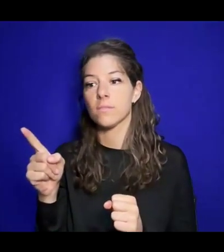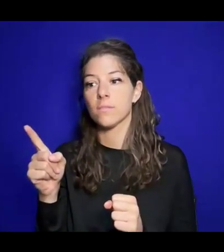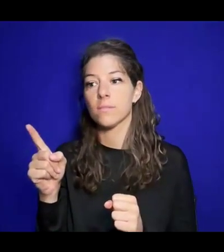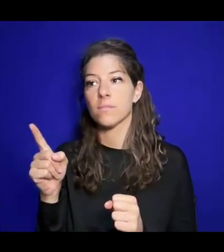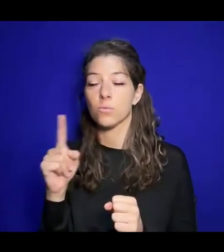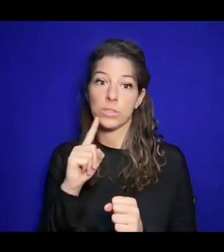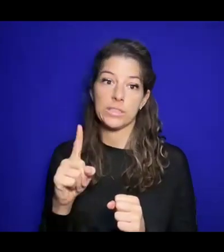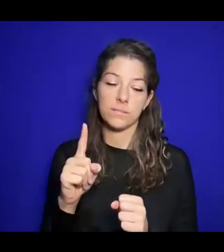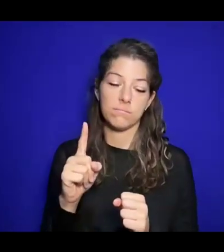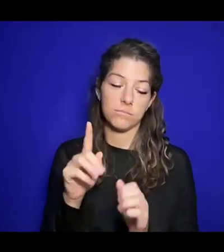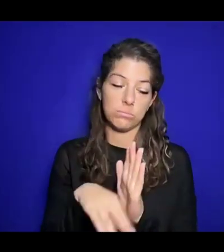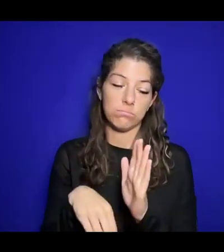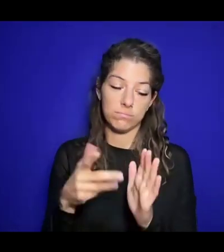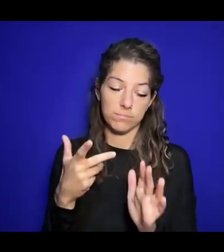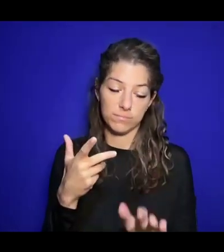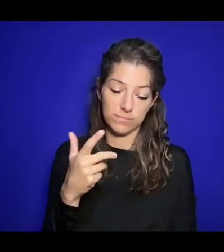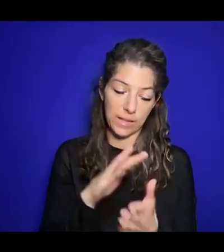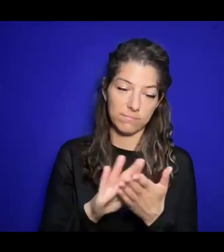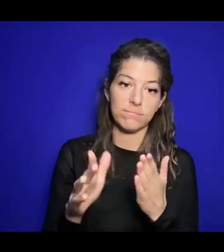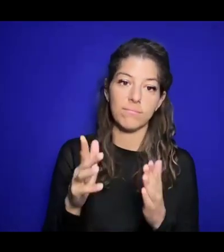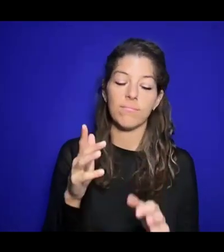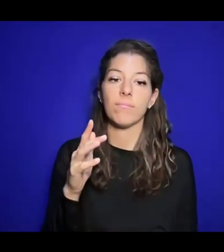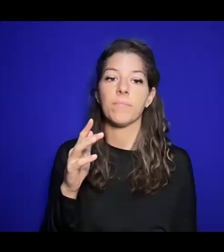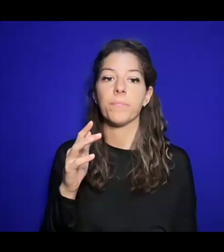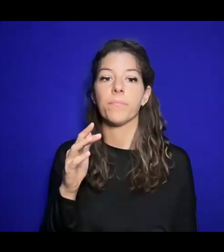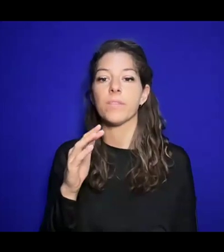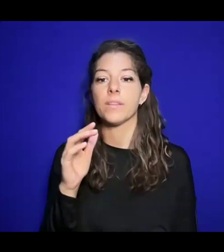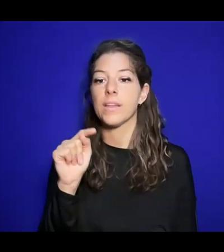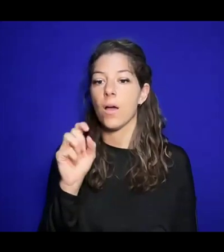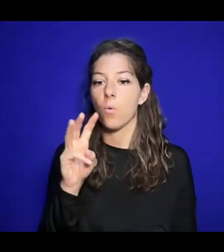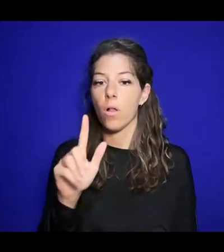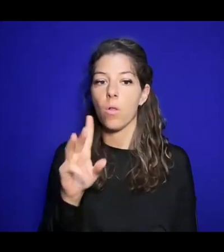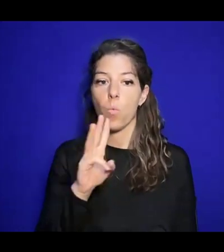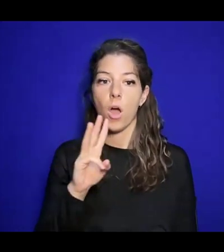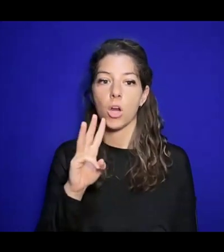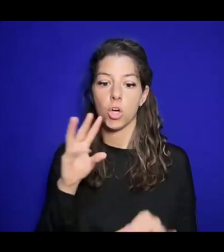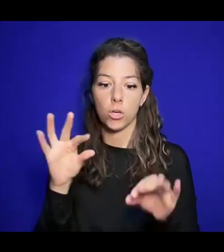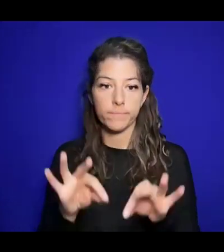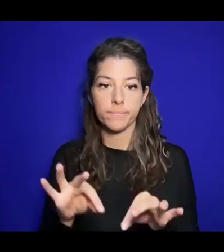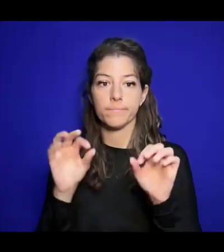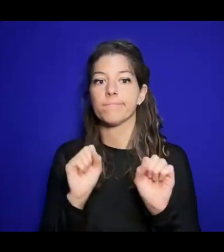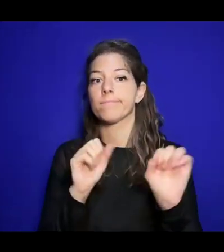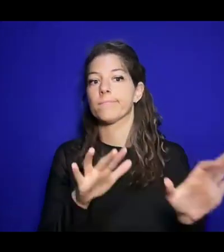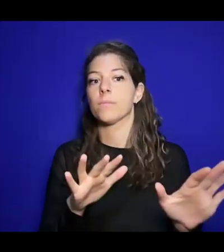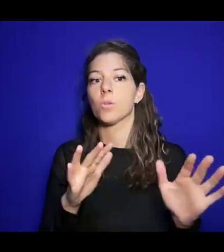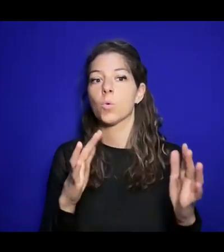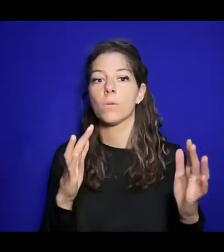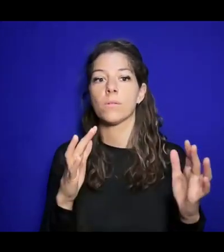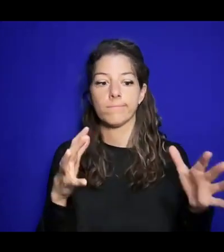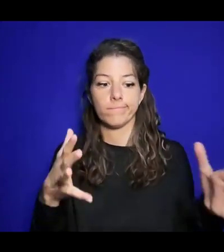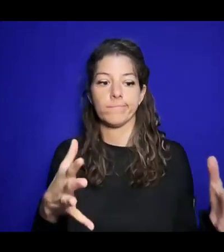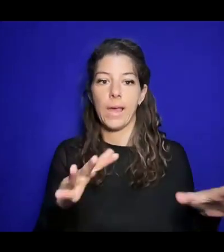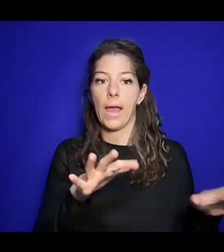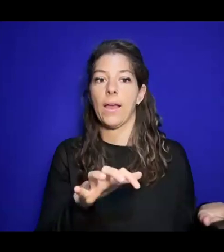this is really inexpensive, so it's nice. You can get some towels, put some water on them, put them in a cooler, put